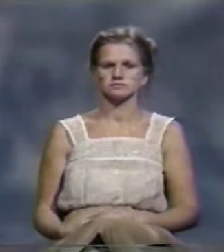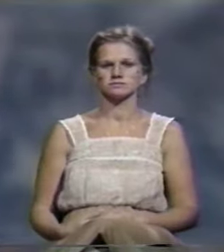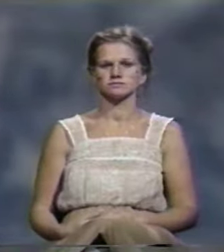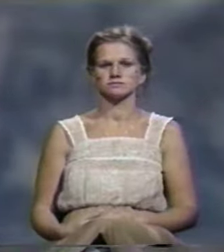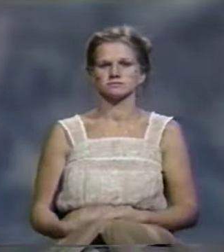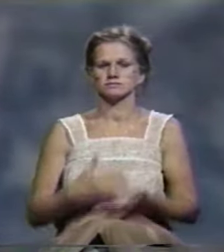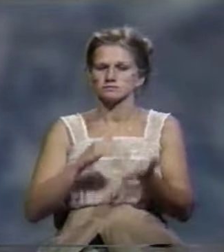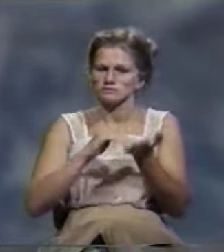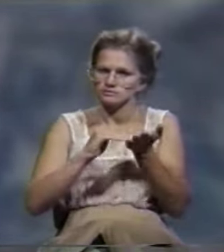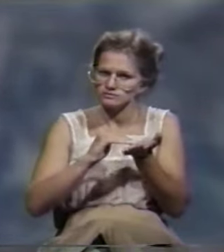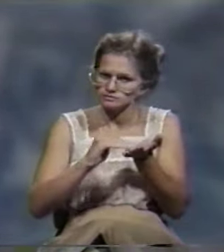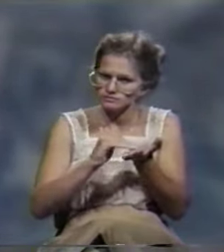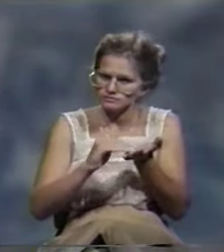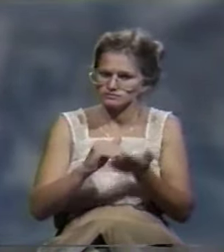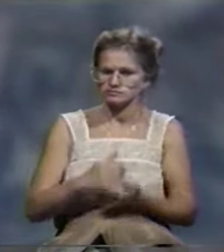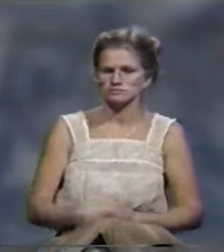Excuse me.